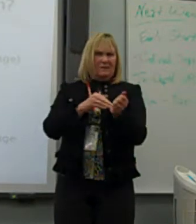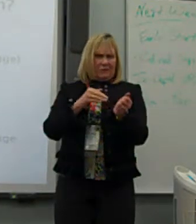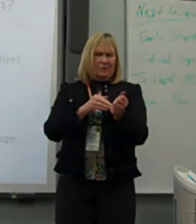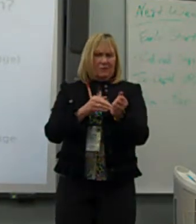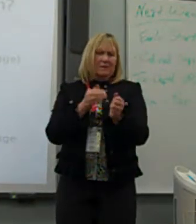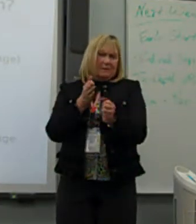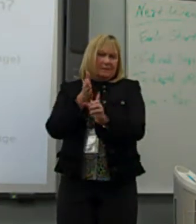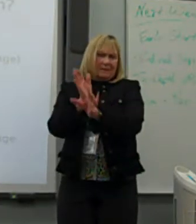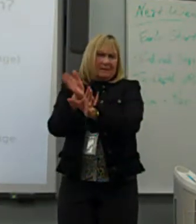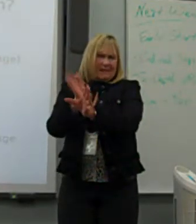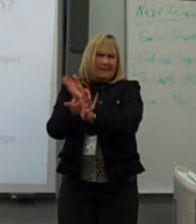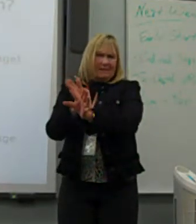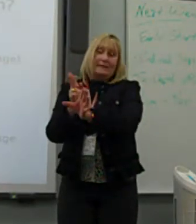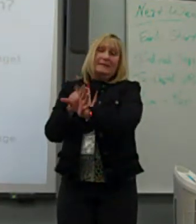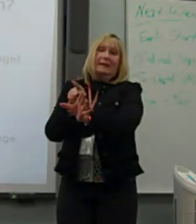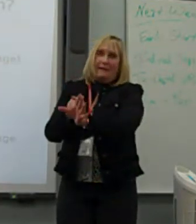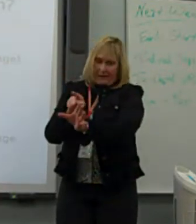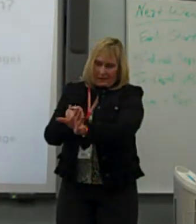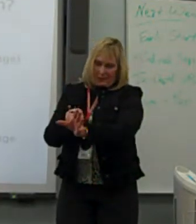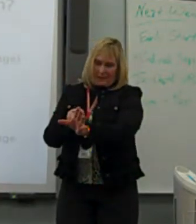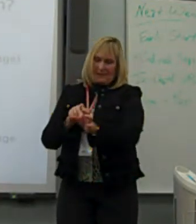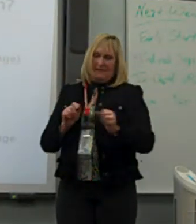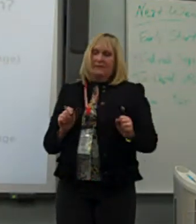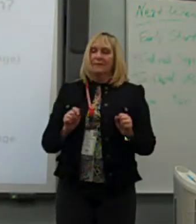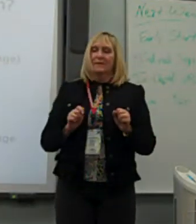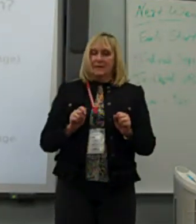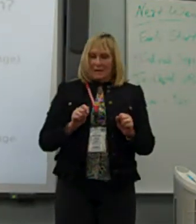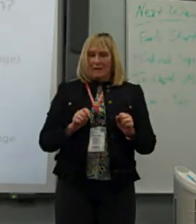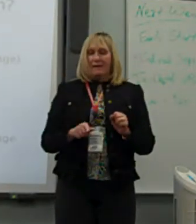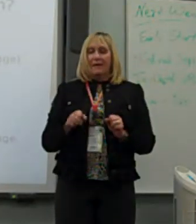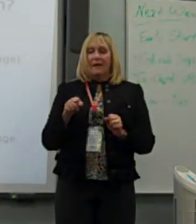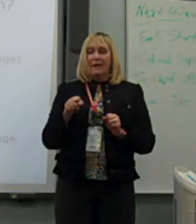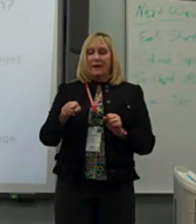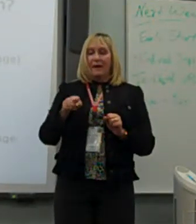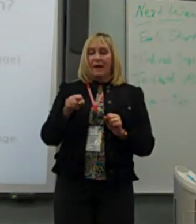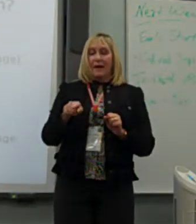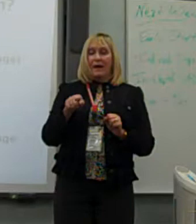And later they had a meeting with the doctor and the psychologist.